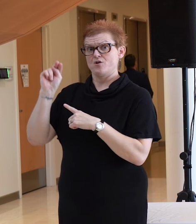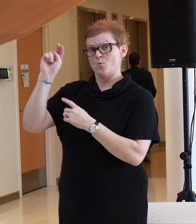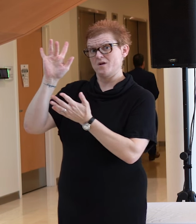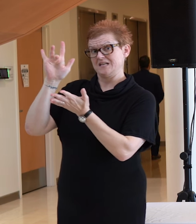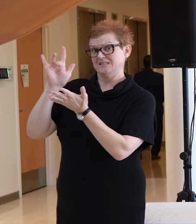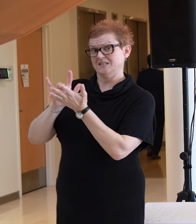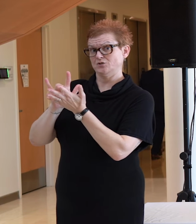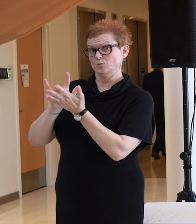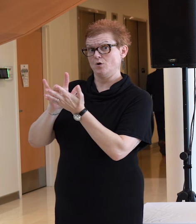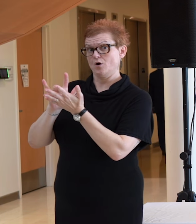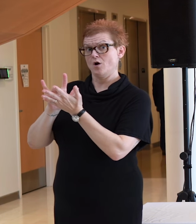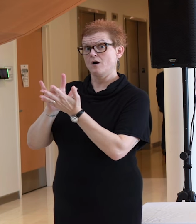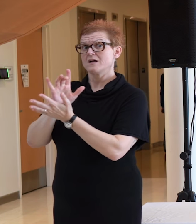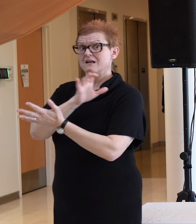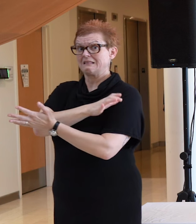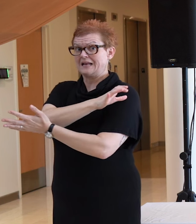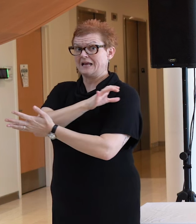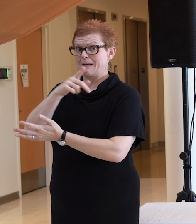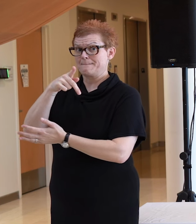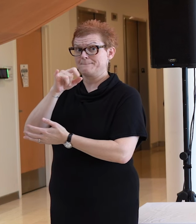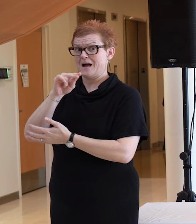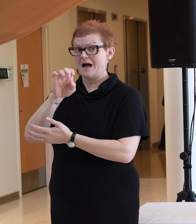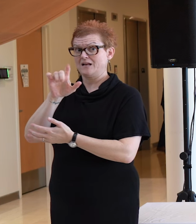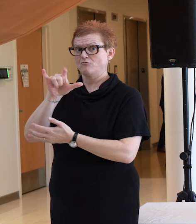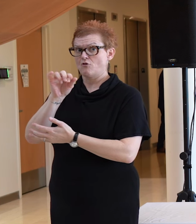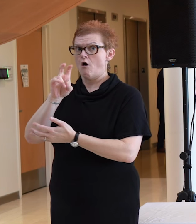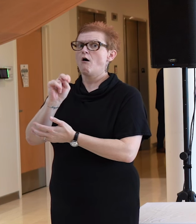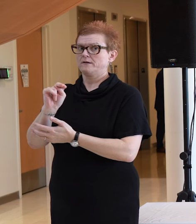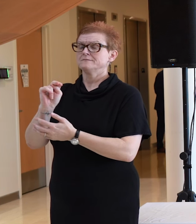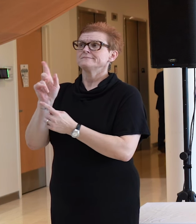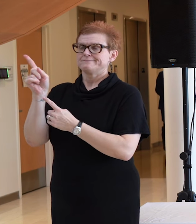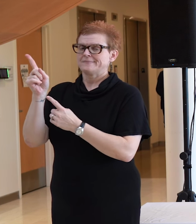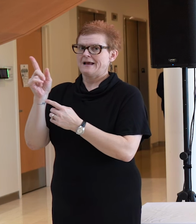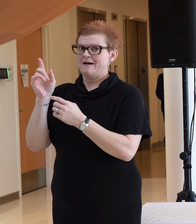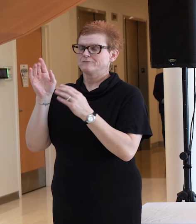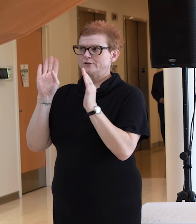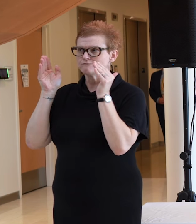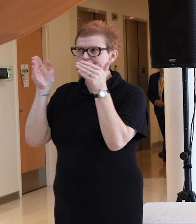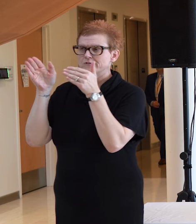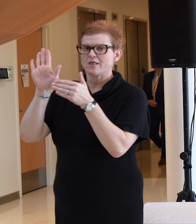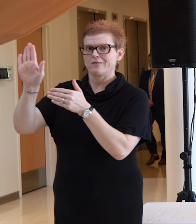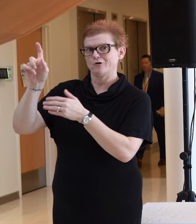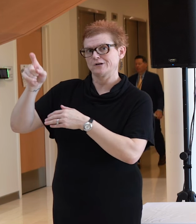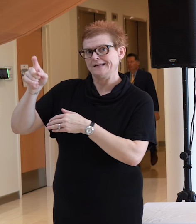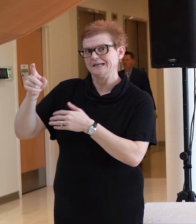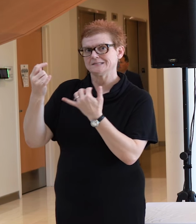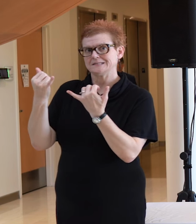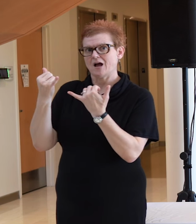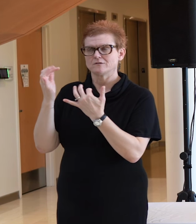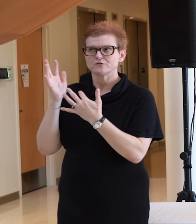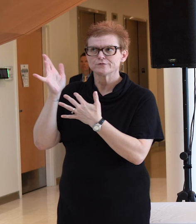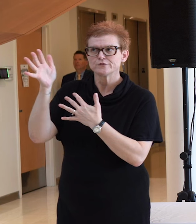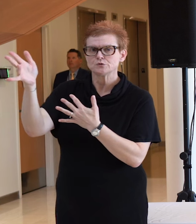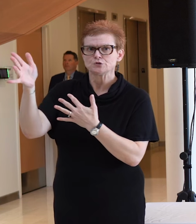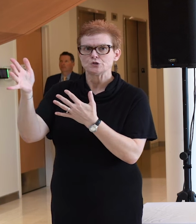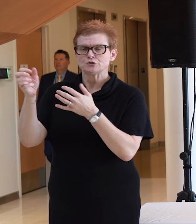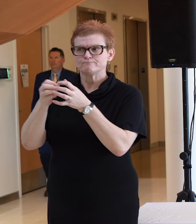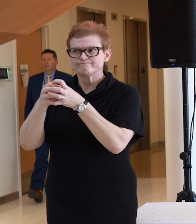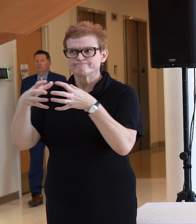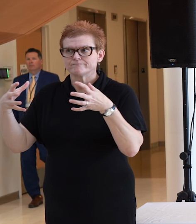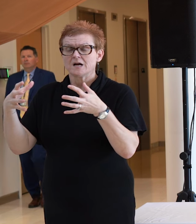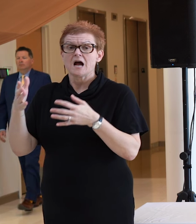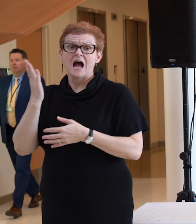Central Community Health Clinic in Pine Lawn. We're studying ways of addressing those needs for our future. And I know